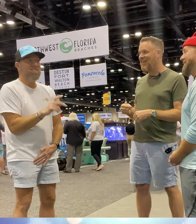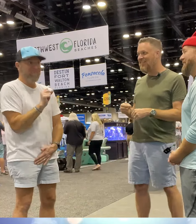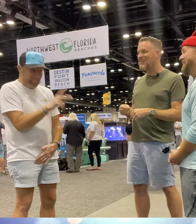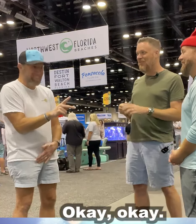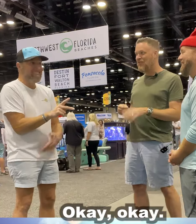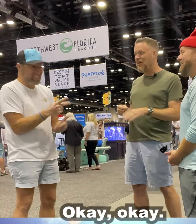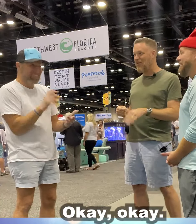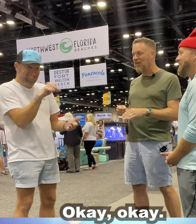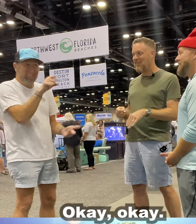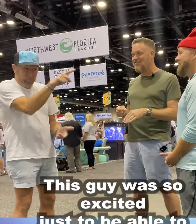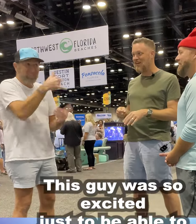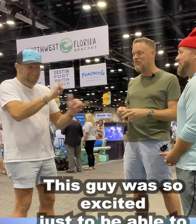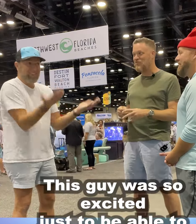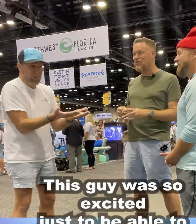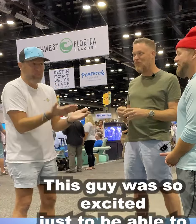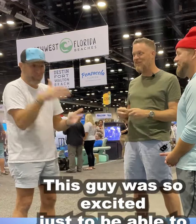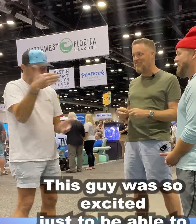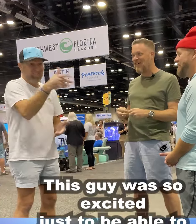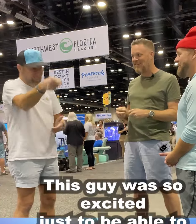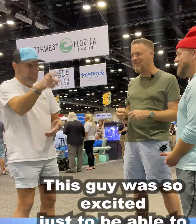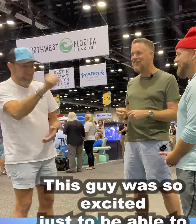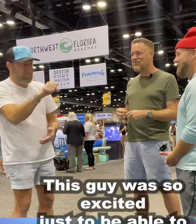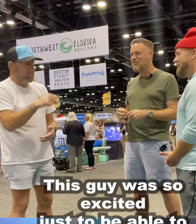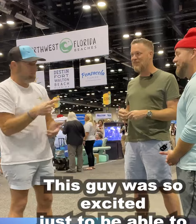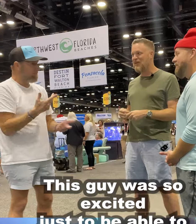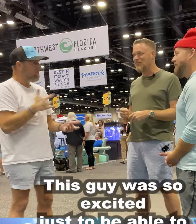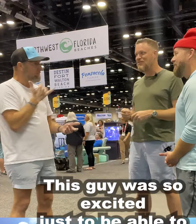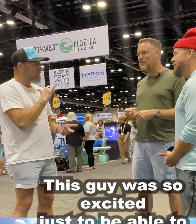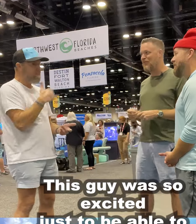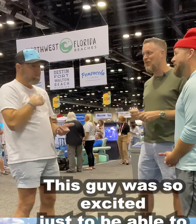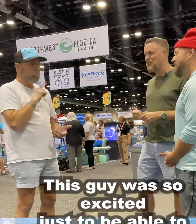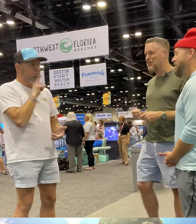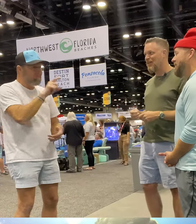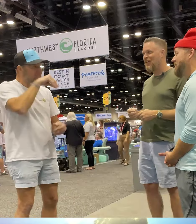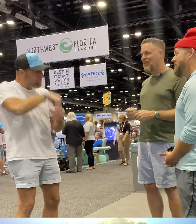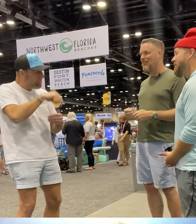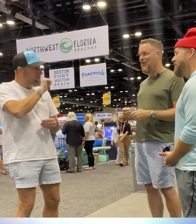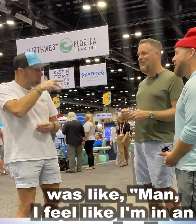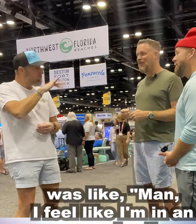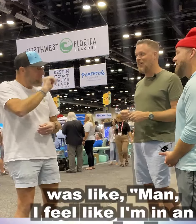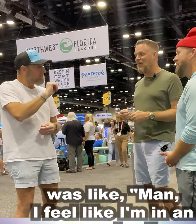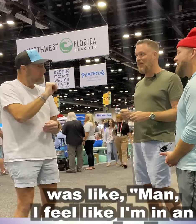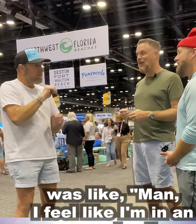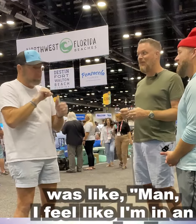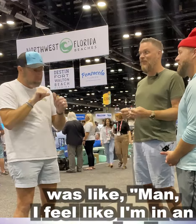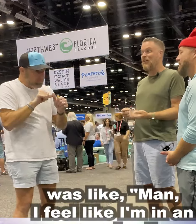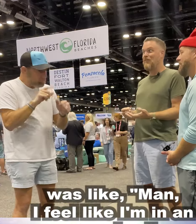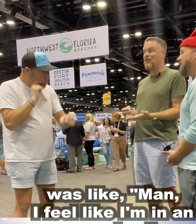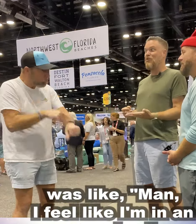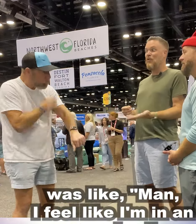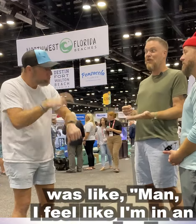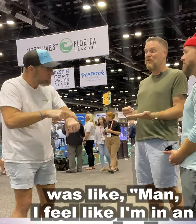Yeah. He's like, okay, okay. This guy was so excited just to be able to see a fish. Like, man, I feel like I'm in an aquarium.